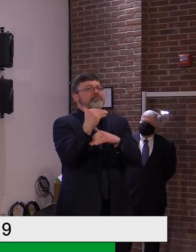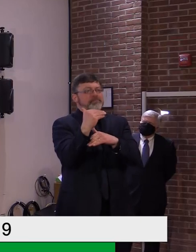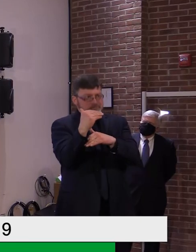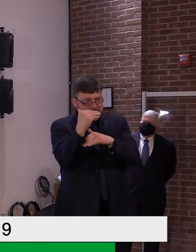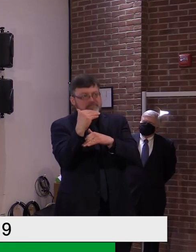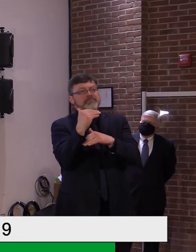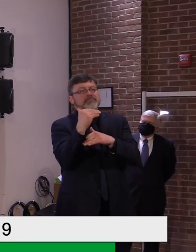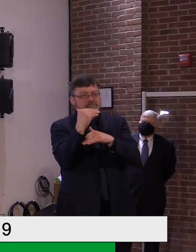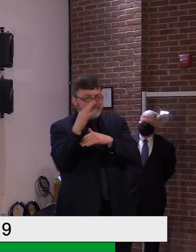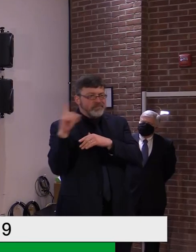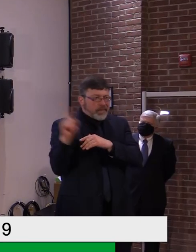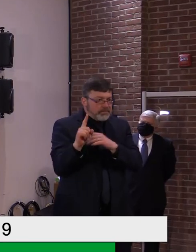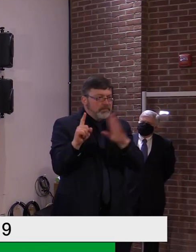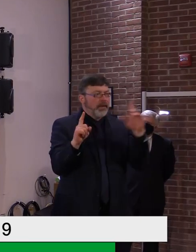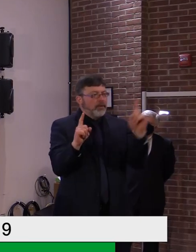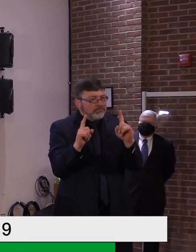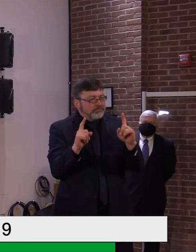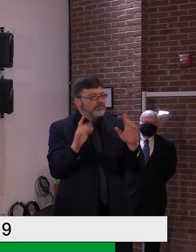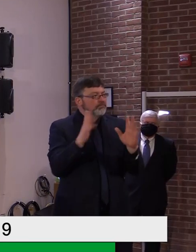Okay, thank you.